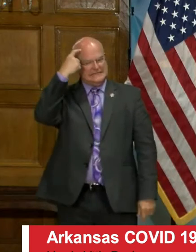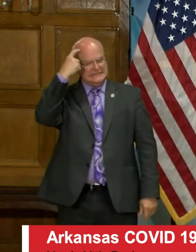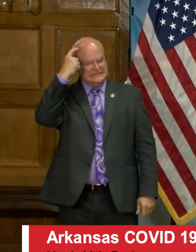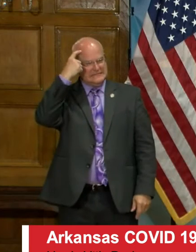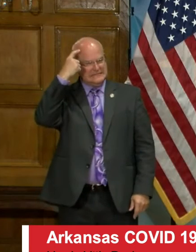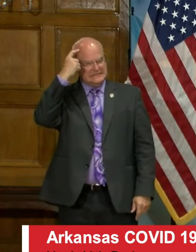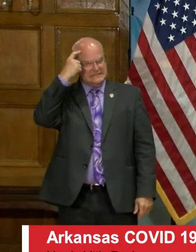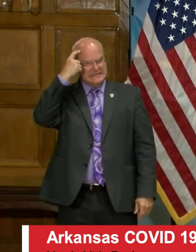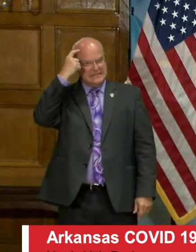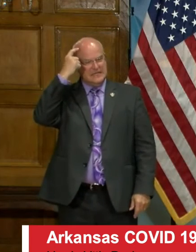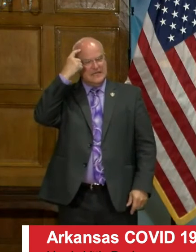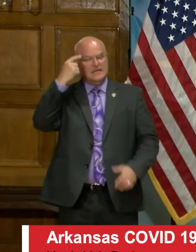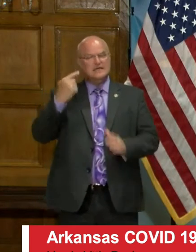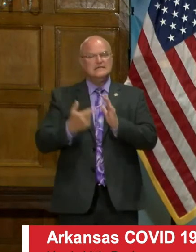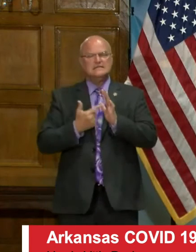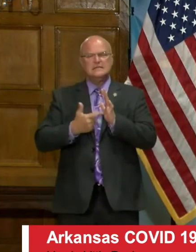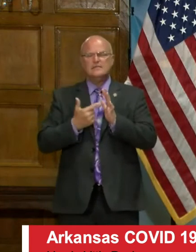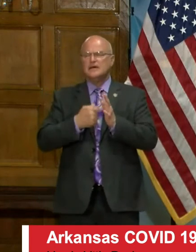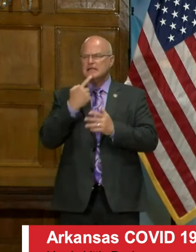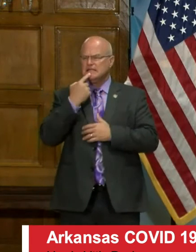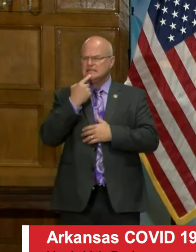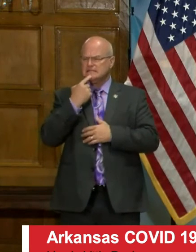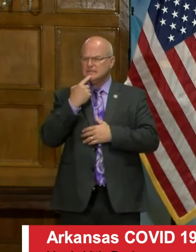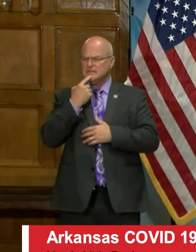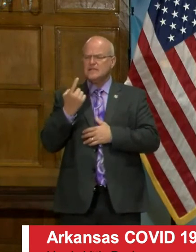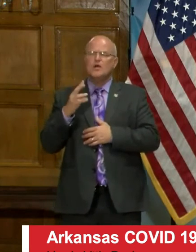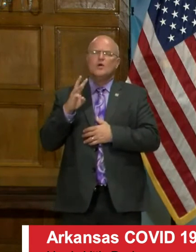of. And someone made the comment, well,